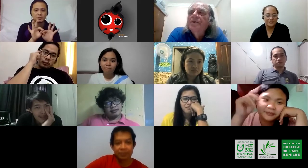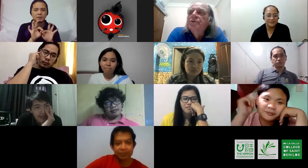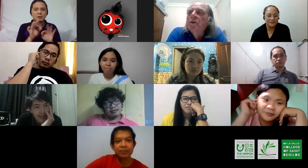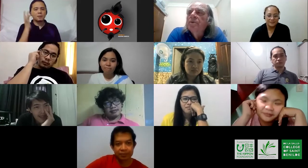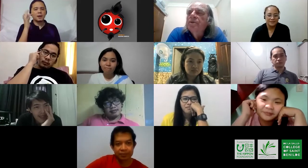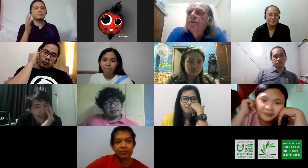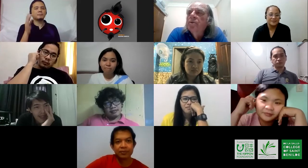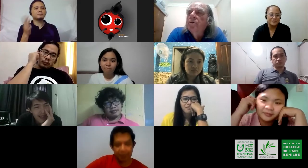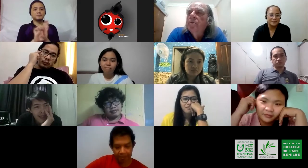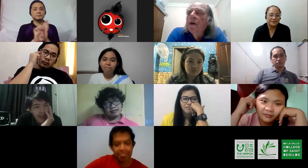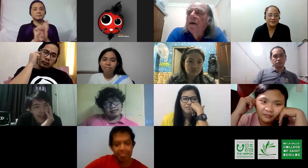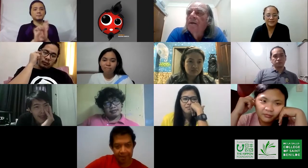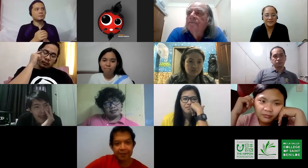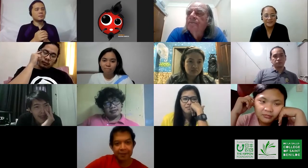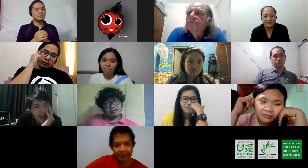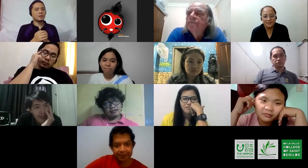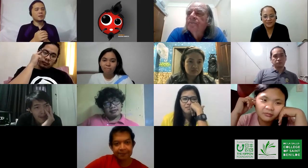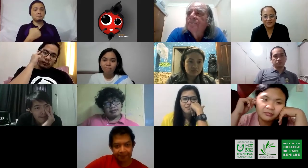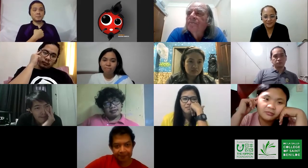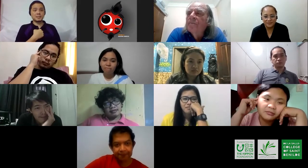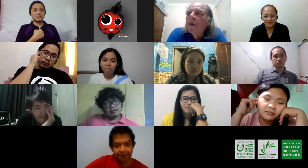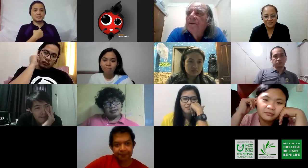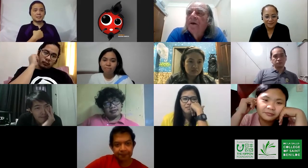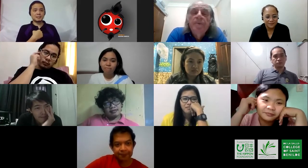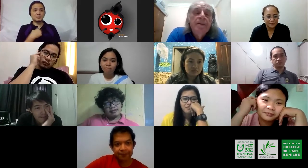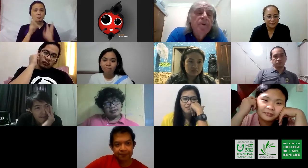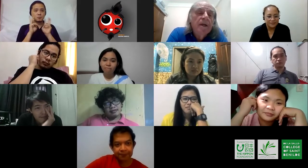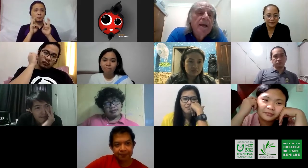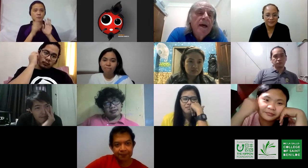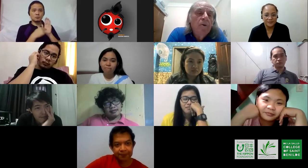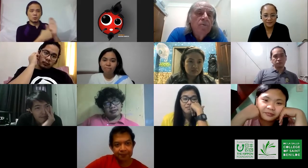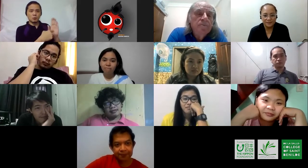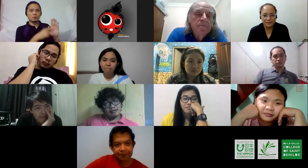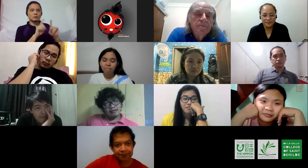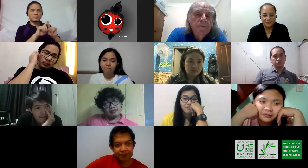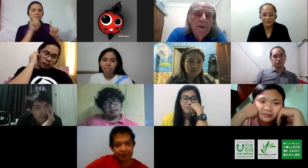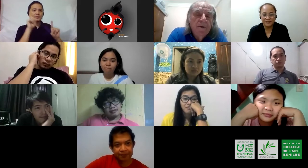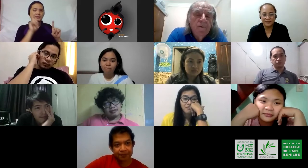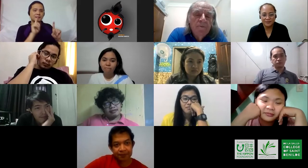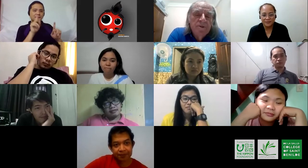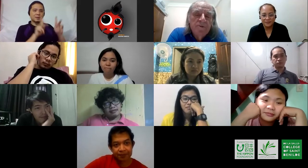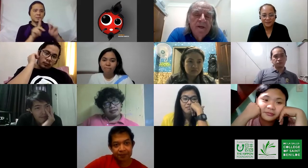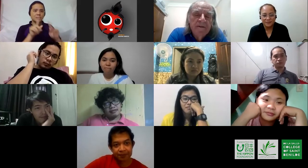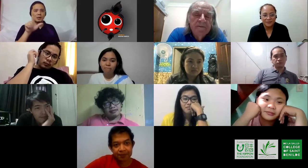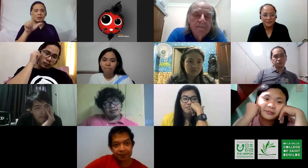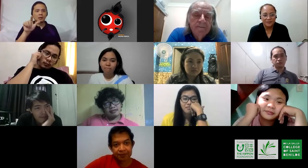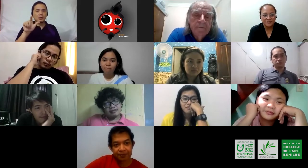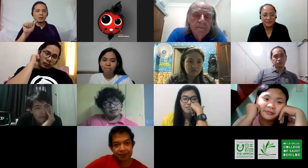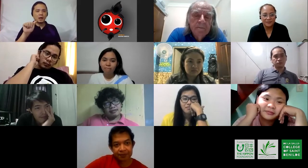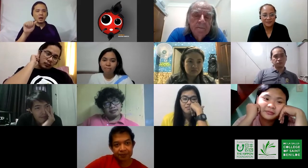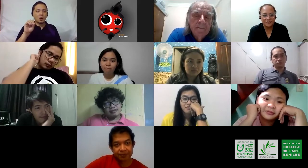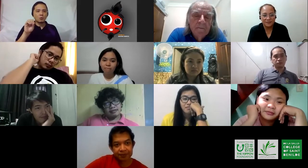showed it to deaf people in Laos who I was training.